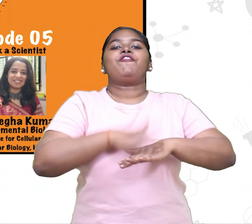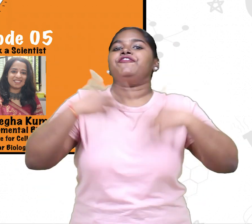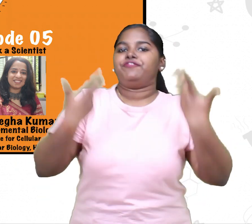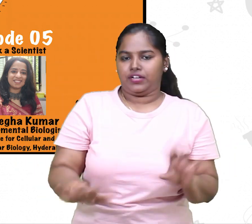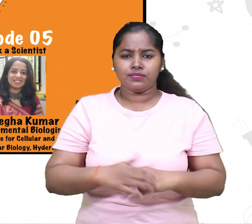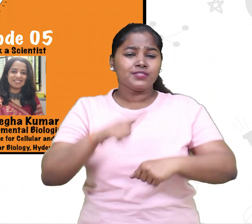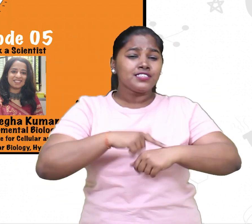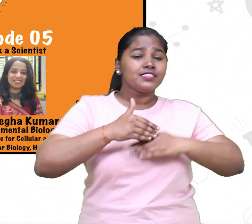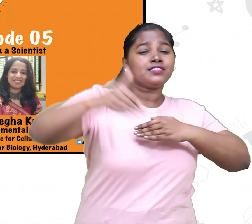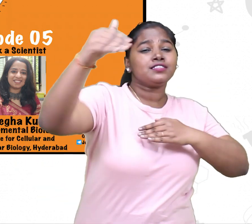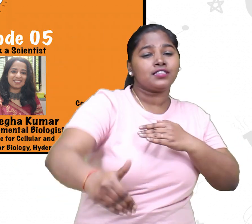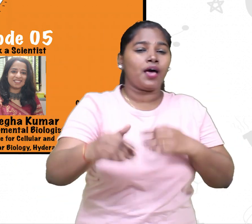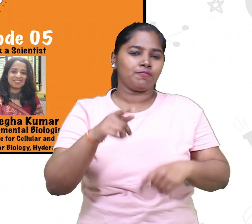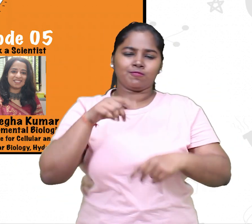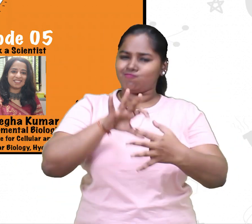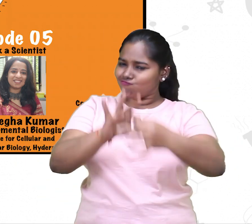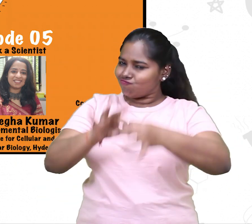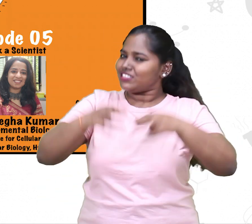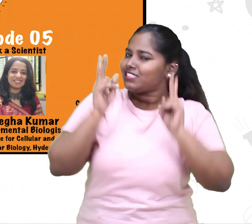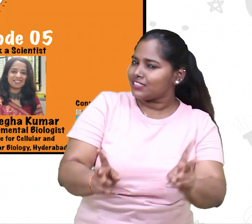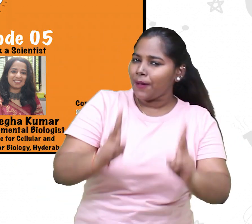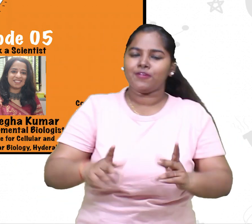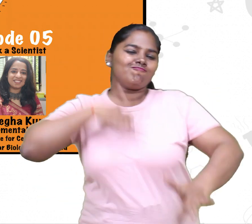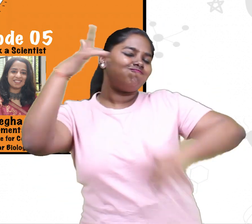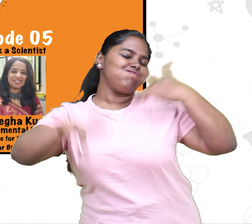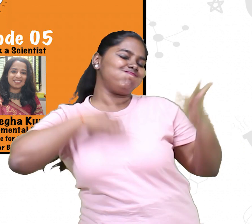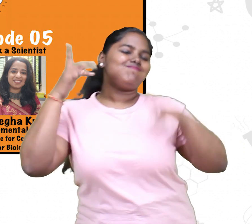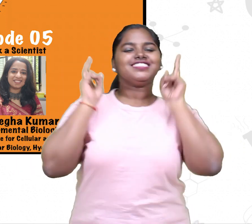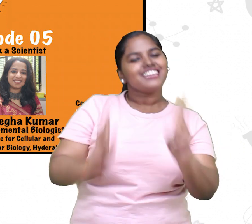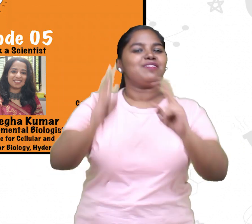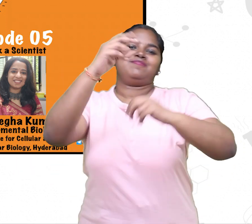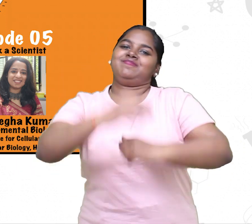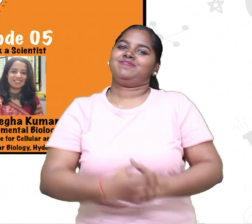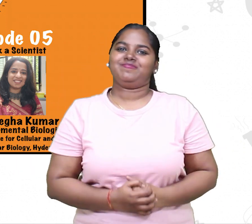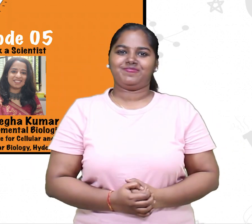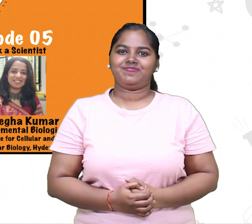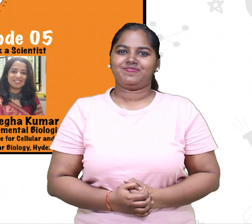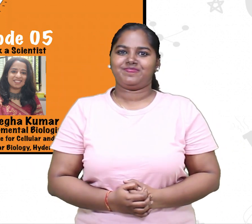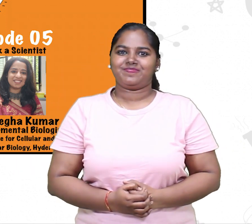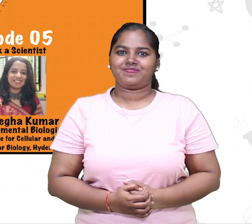outreach grant. Until next time, till then, stay tuned and stay curious.